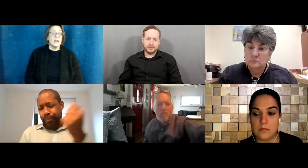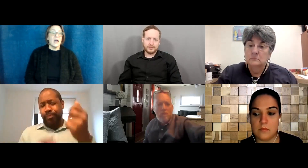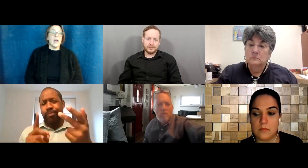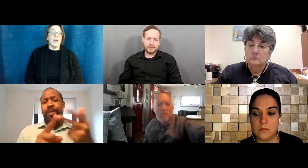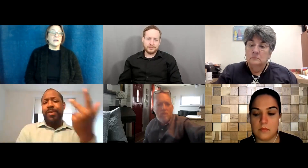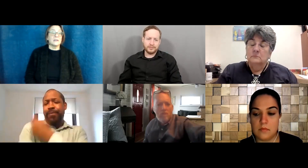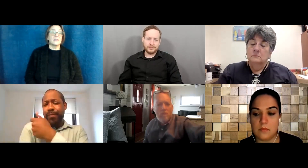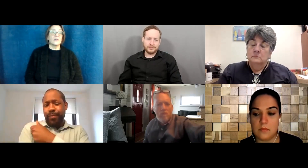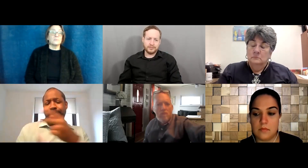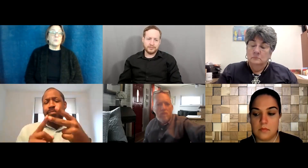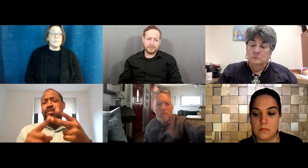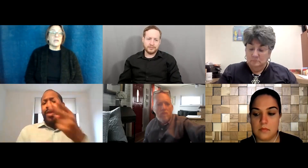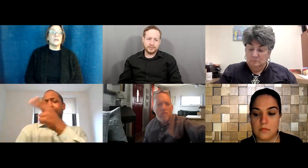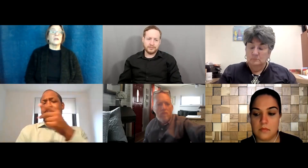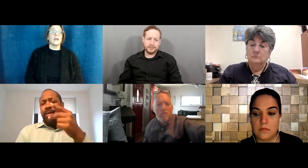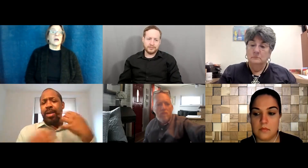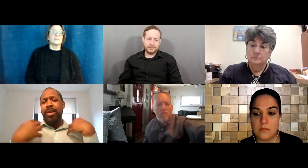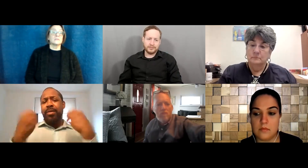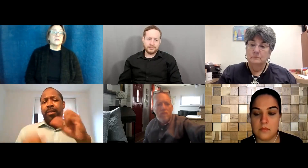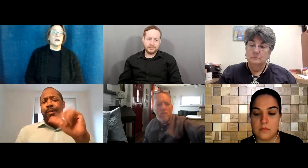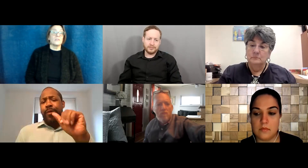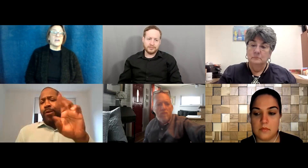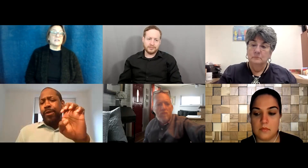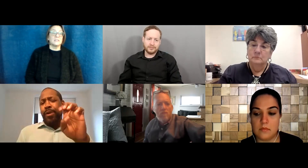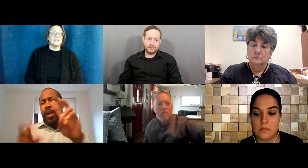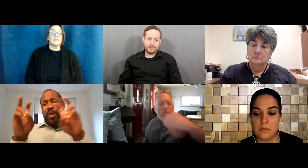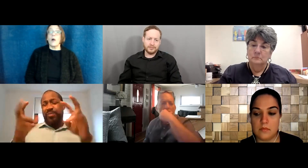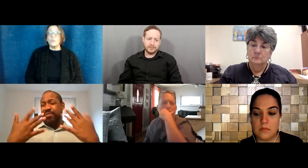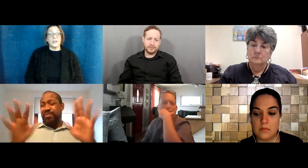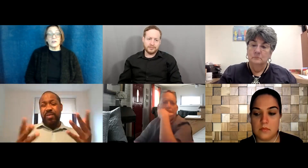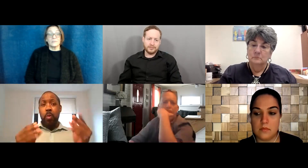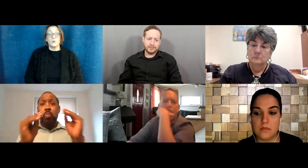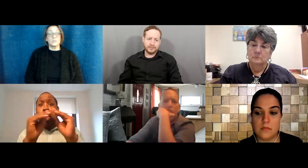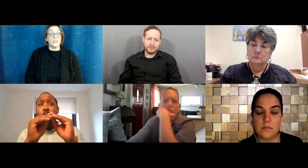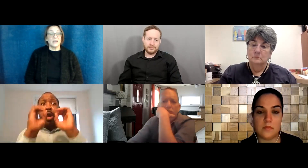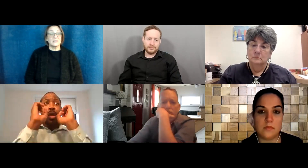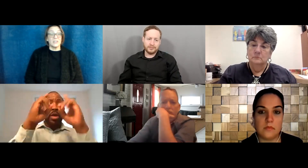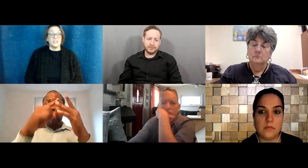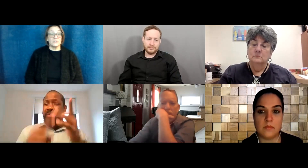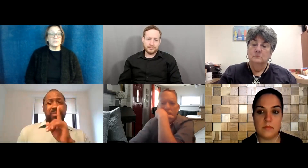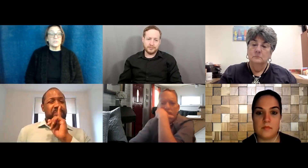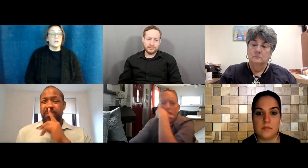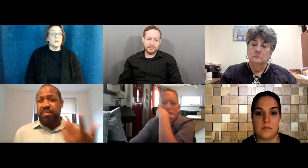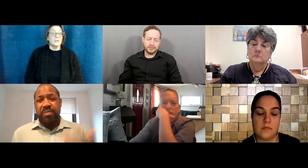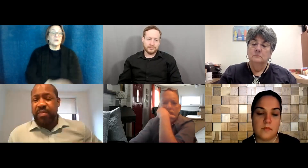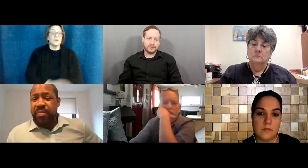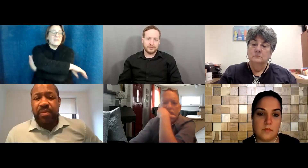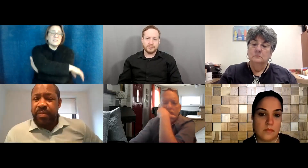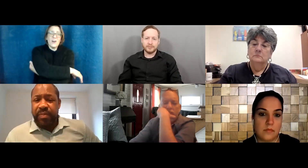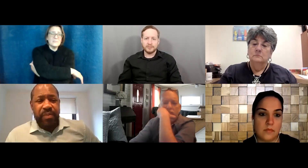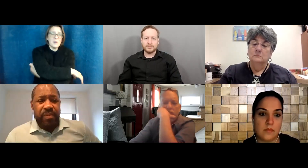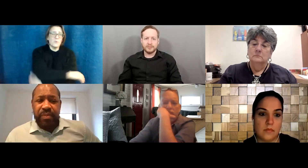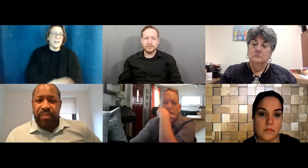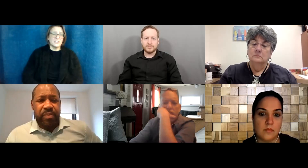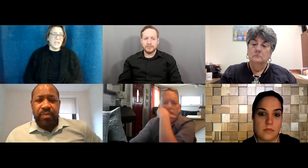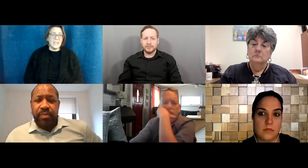interpreters and getting unemployment and the vaccine and healthcare. Those are the kinds of issues. You know, they haven't